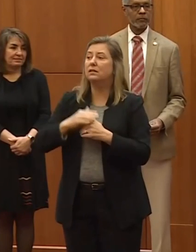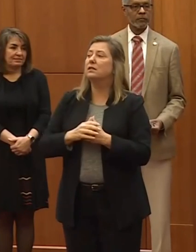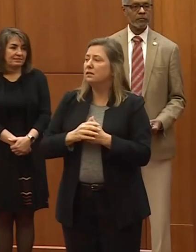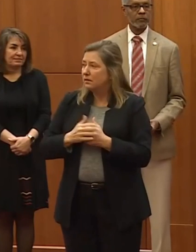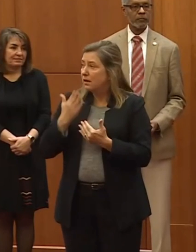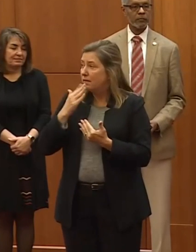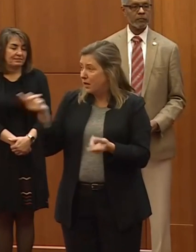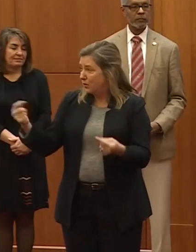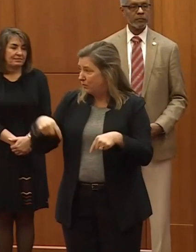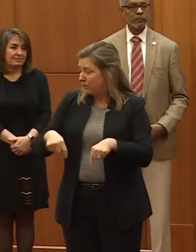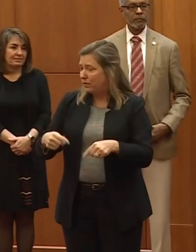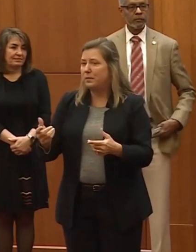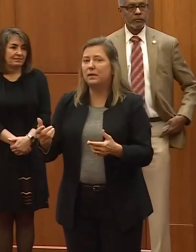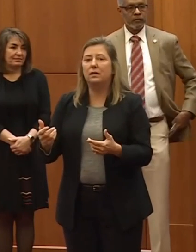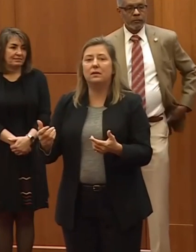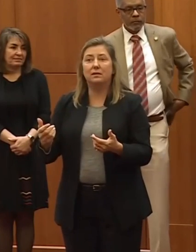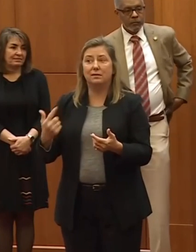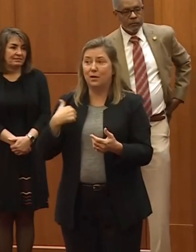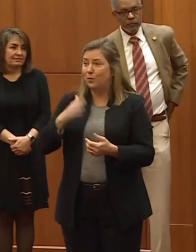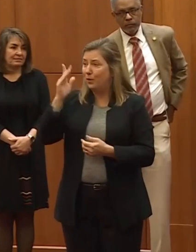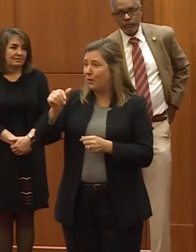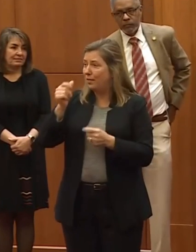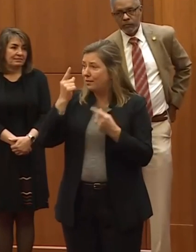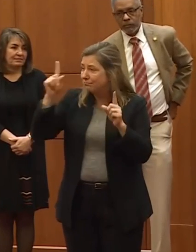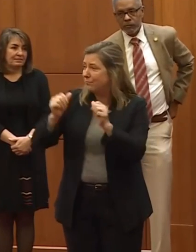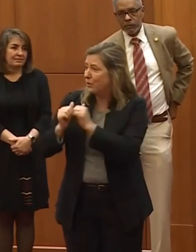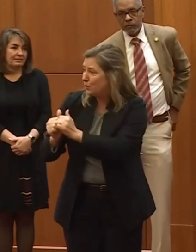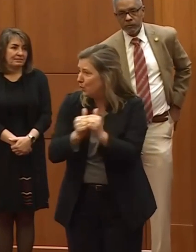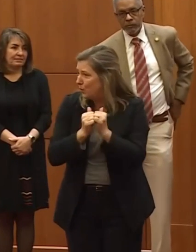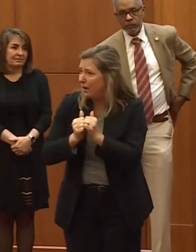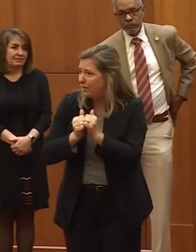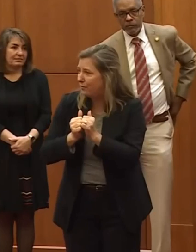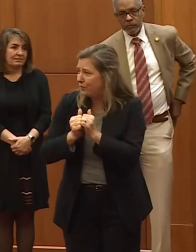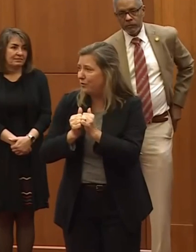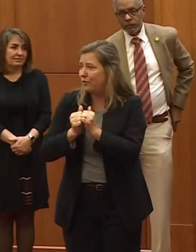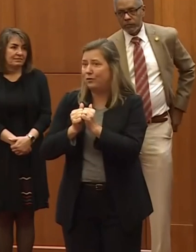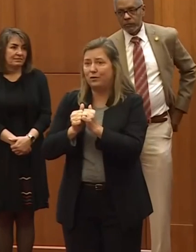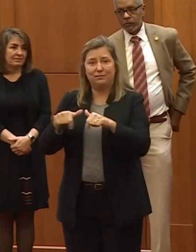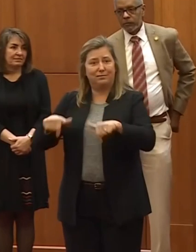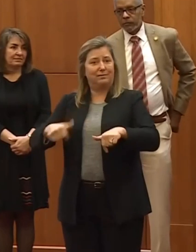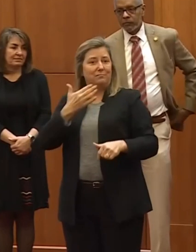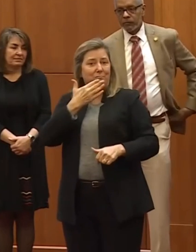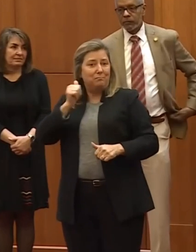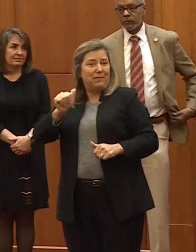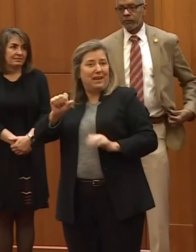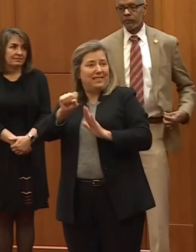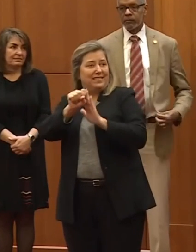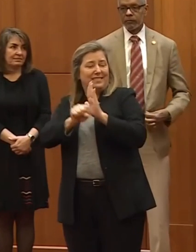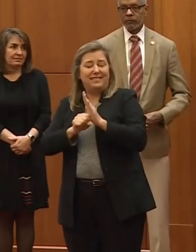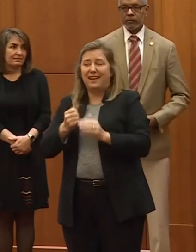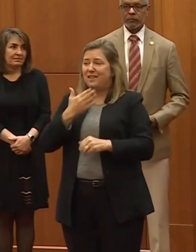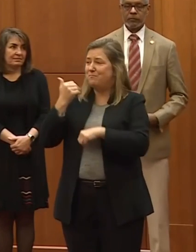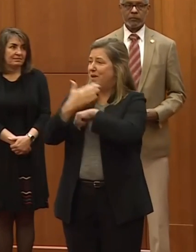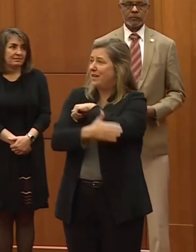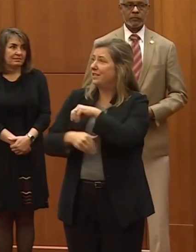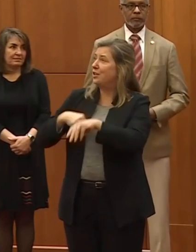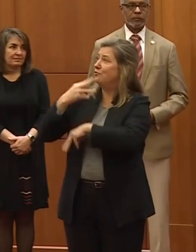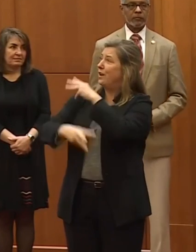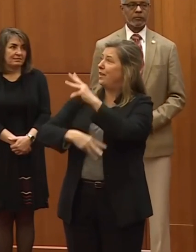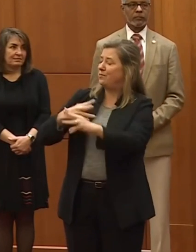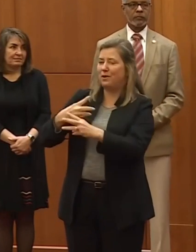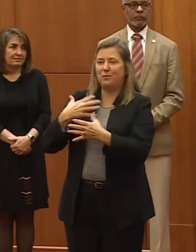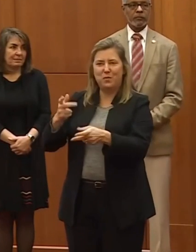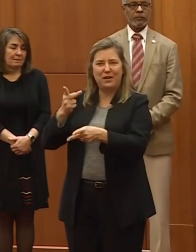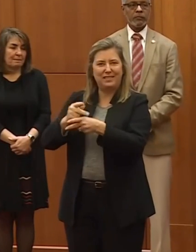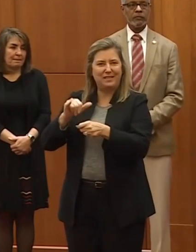the opening of my comments, we will get through this together. We live in the best state and the best country in the world, and we intend to keep it